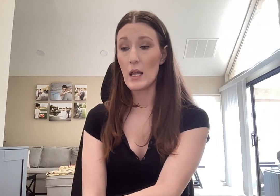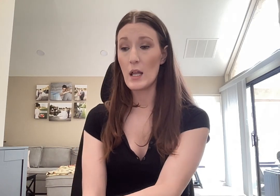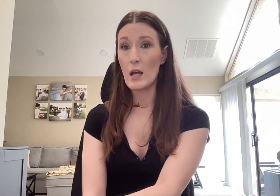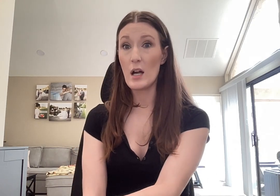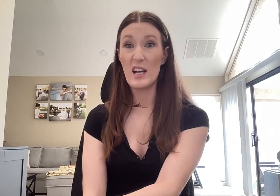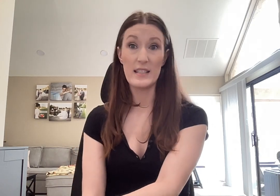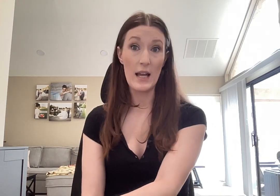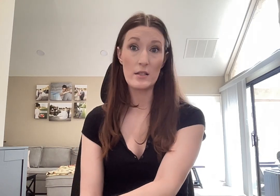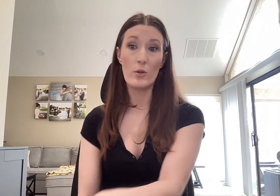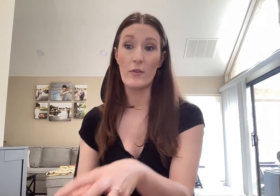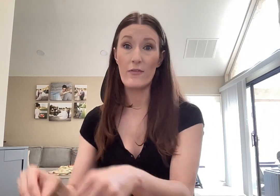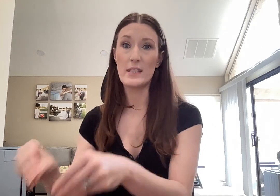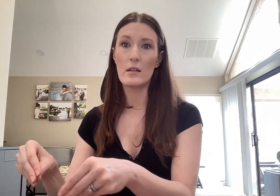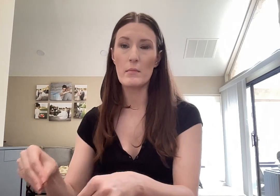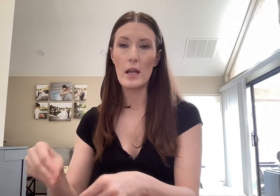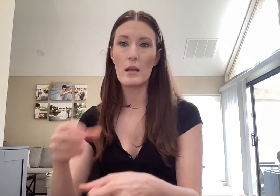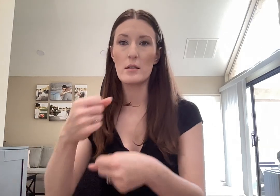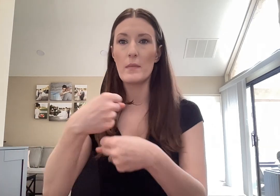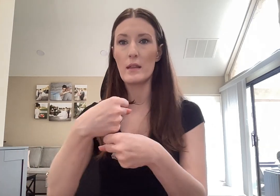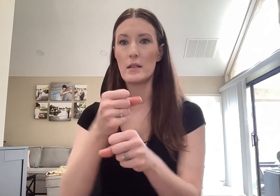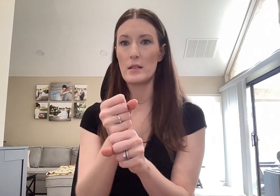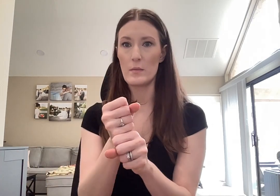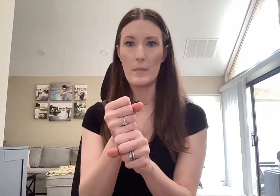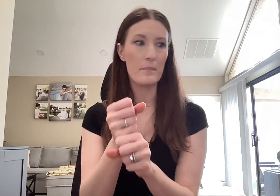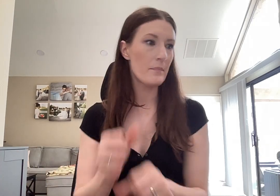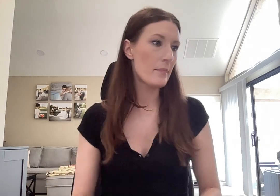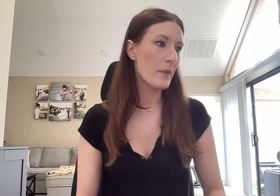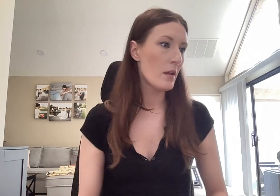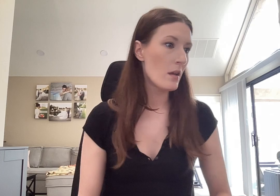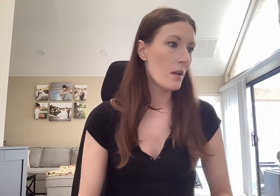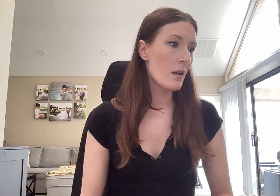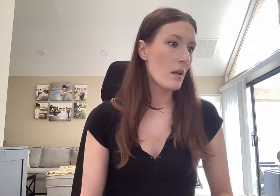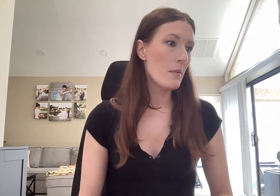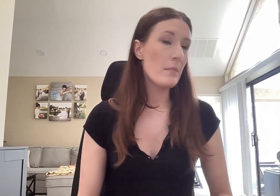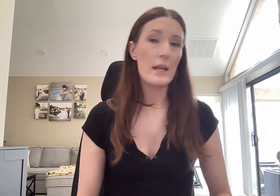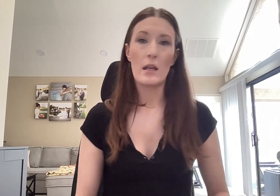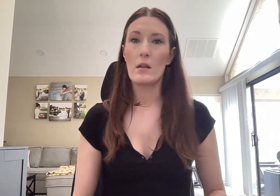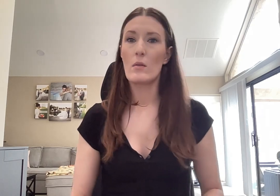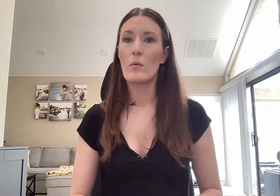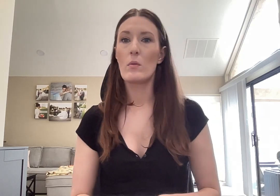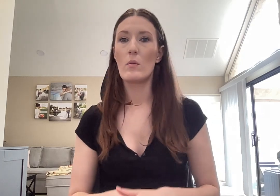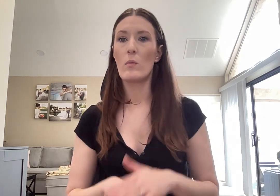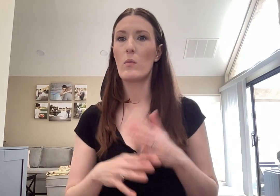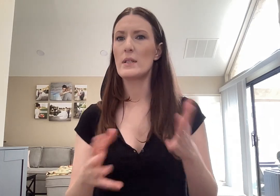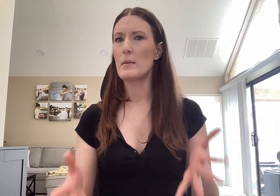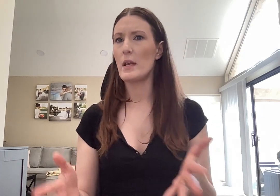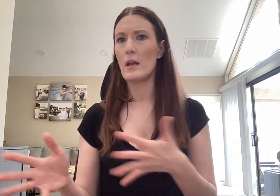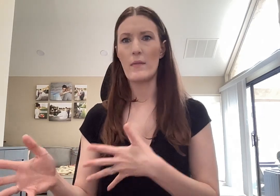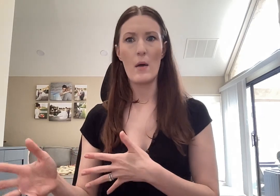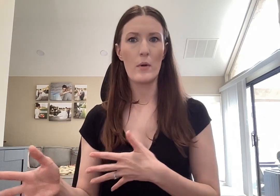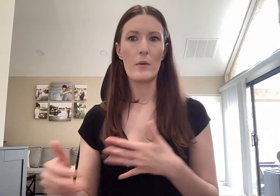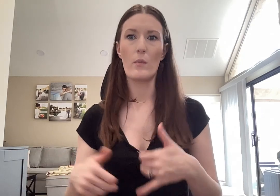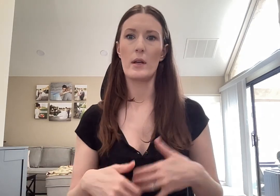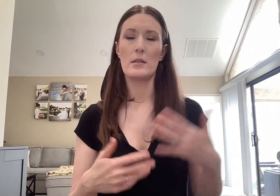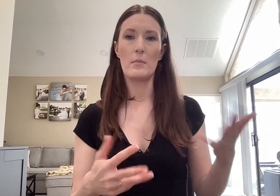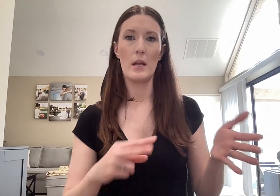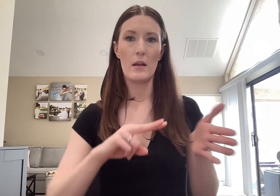making a desk, you are physically making something, that's this one. Meaning. What's the meaning of that word? What is the meaning of